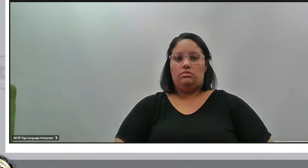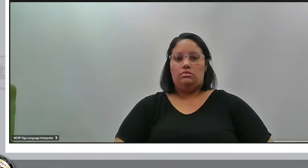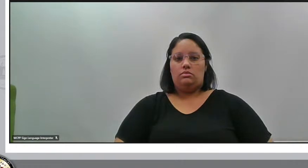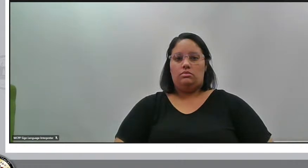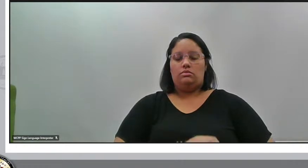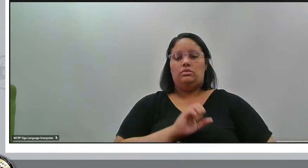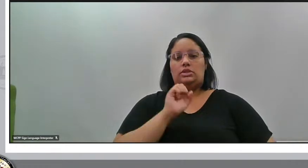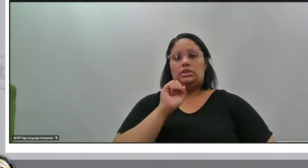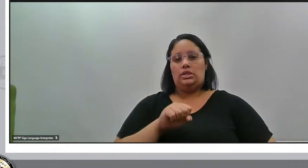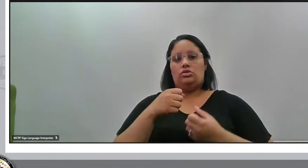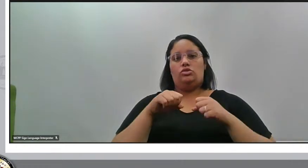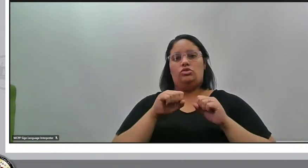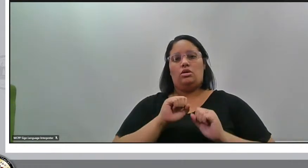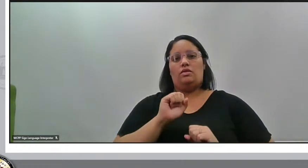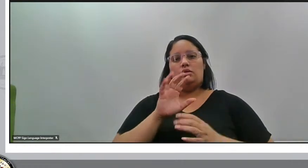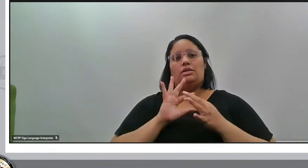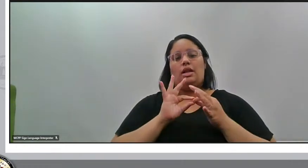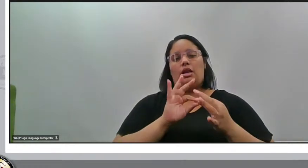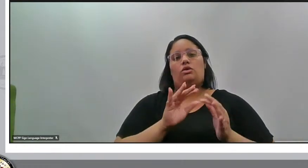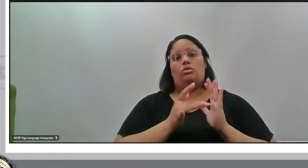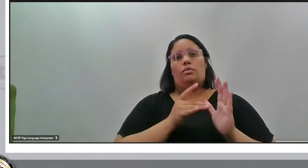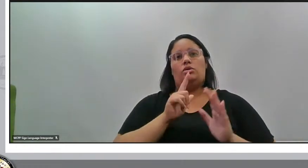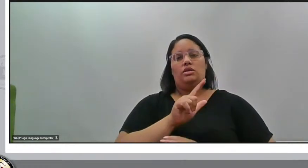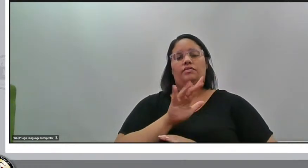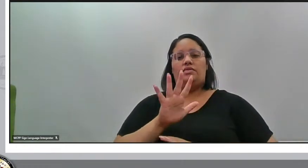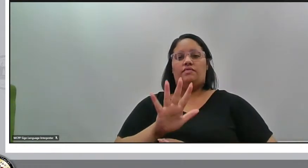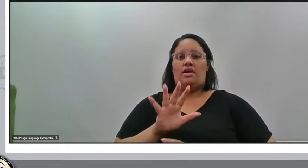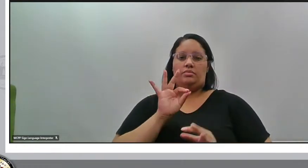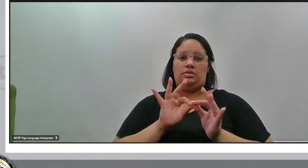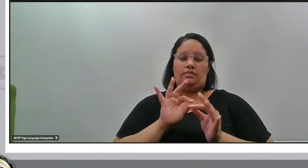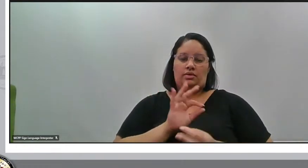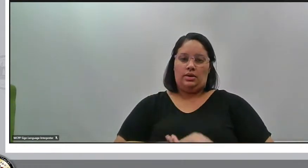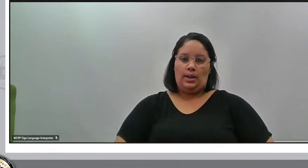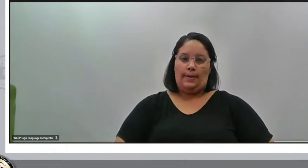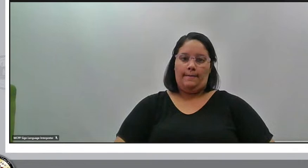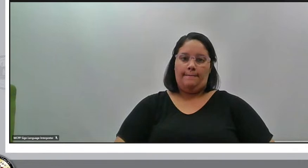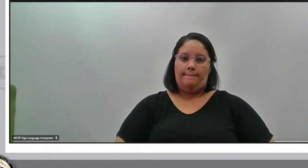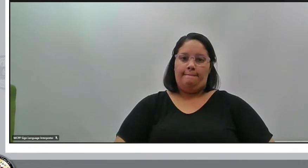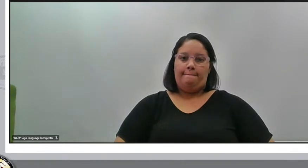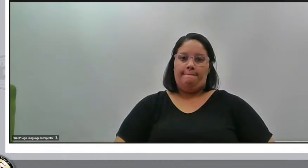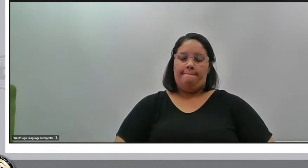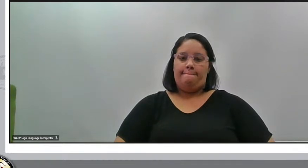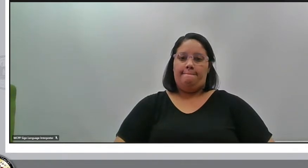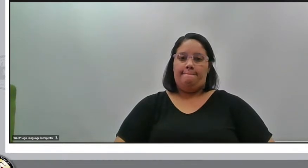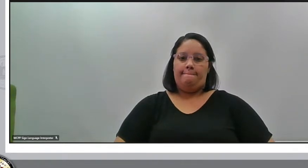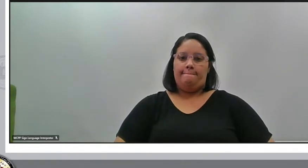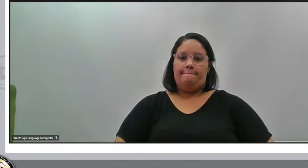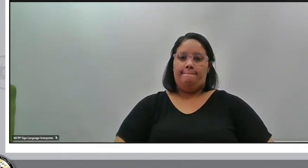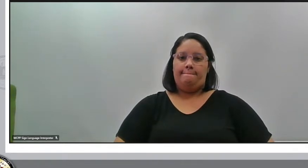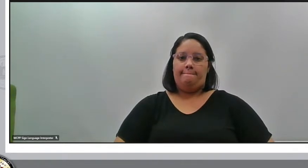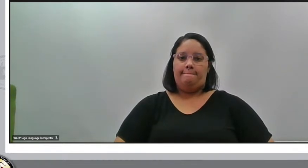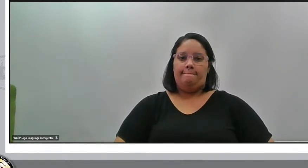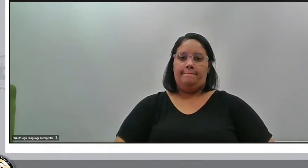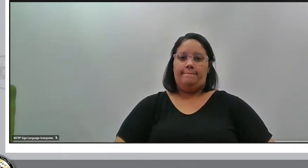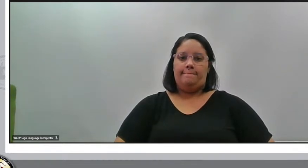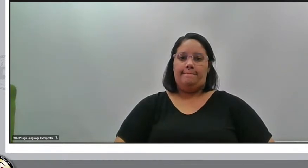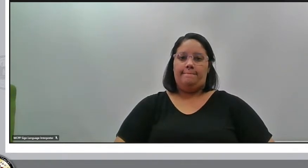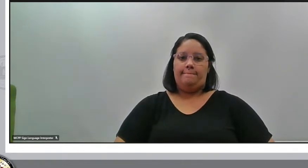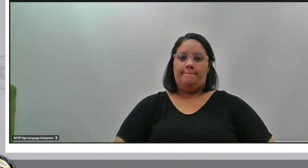75? Yes, Chair, this is relating to page 75 specifically. Yep. Thank you, go for it. Thank you. On